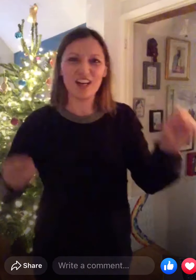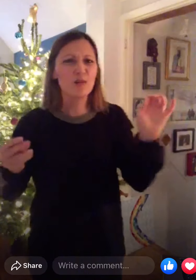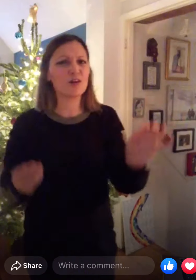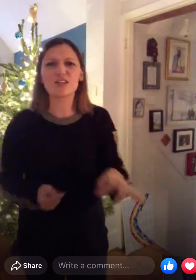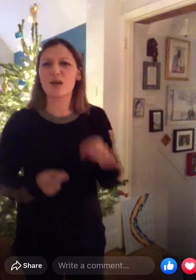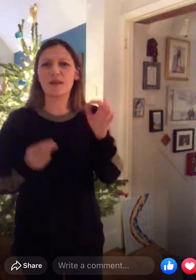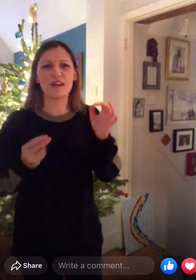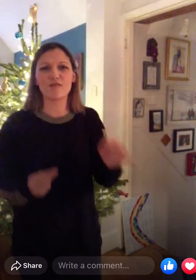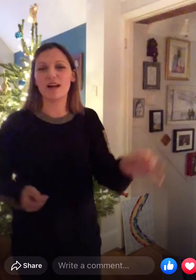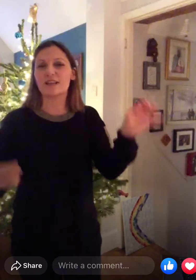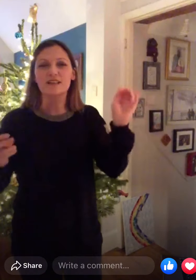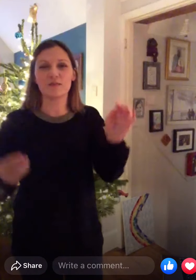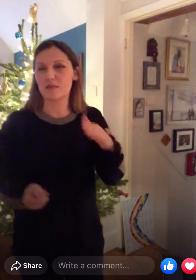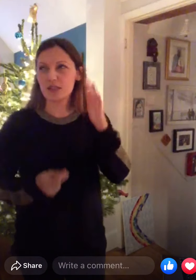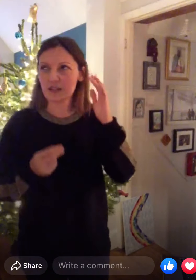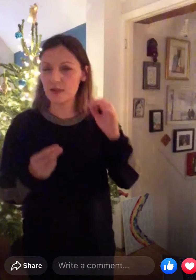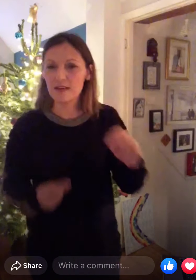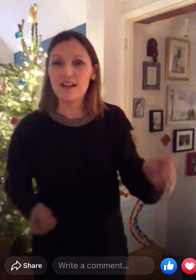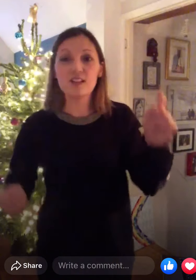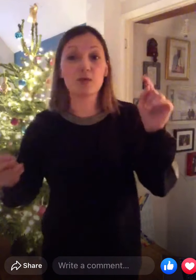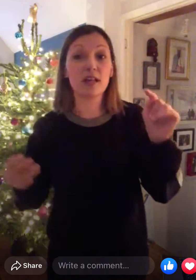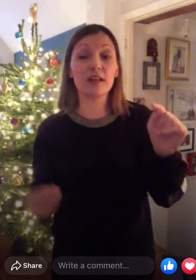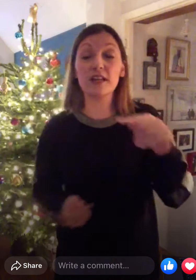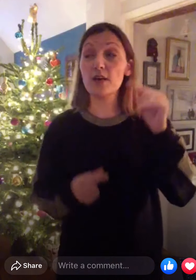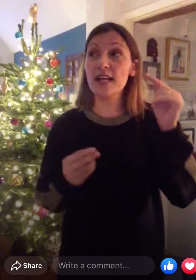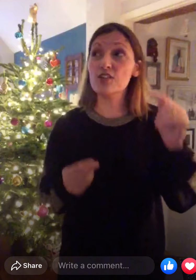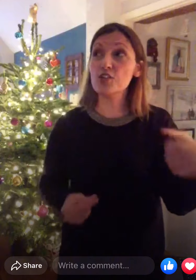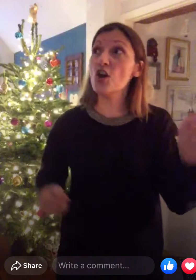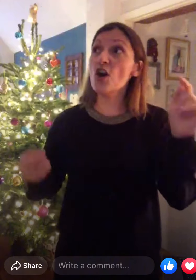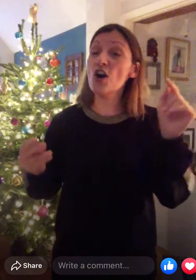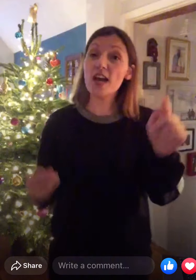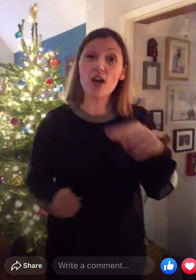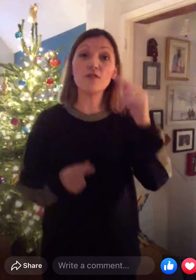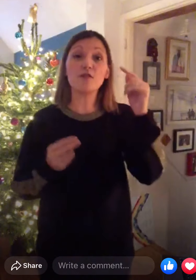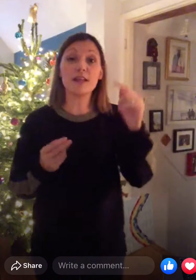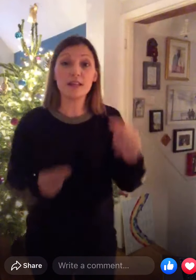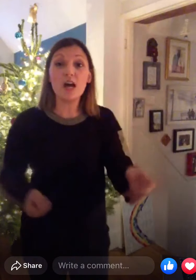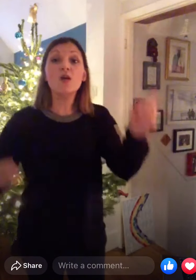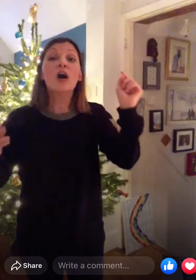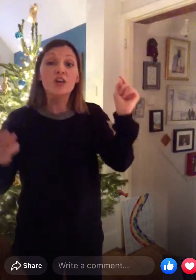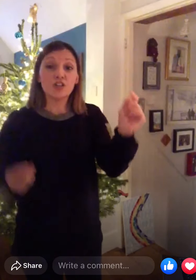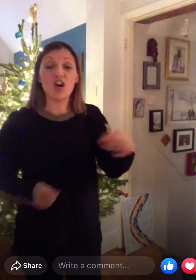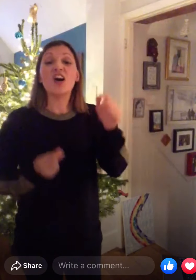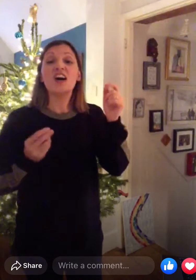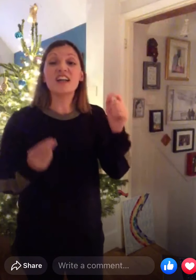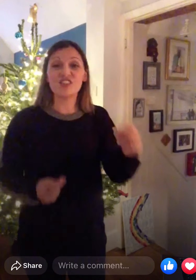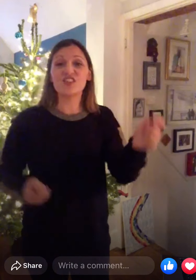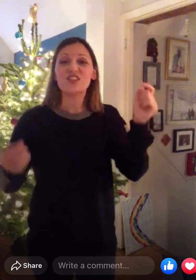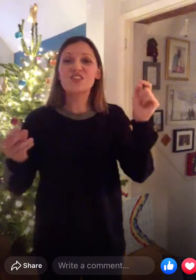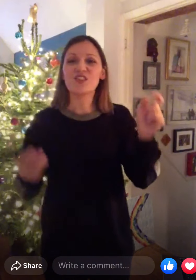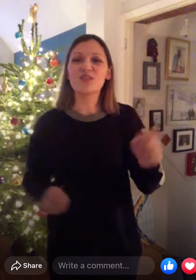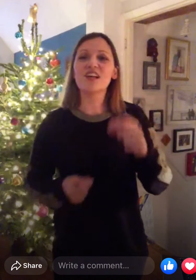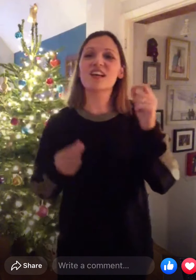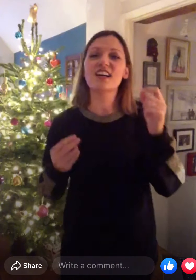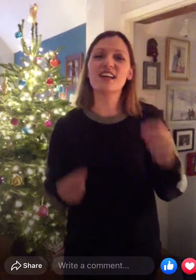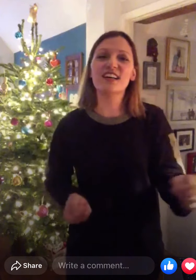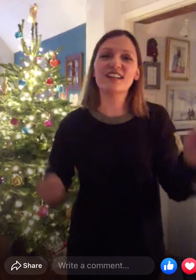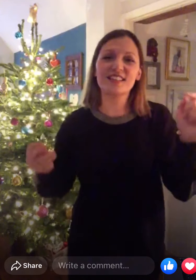hope I got the timing of that right because sometimes it goes a bit. So are going to go again? Joy. Off we go. Joy to the world. Joy